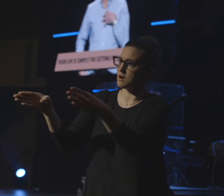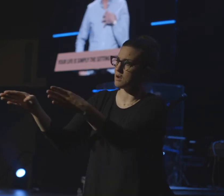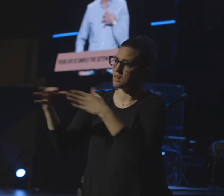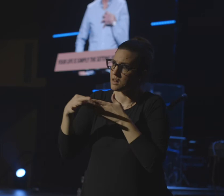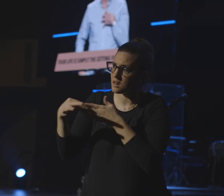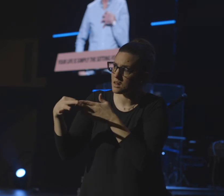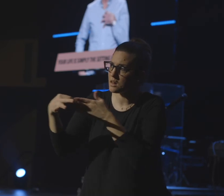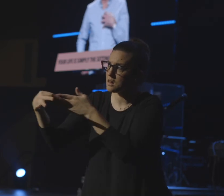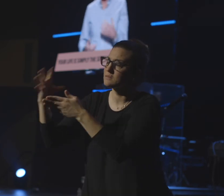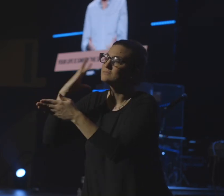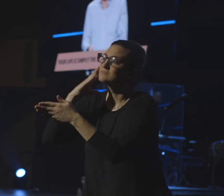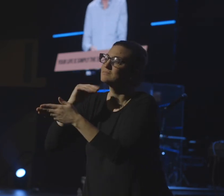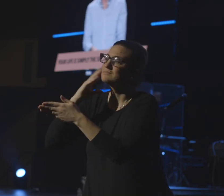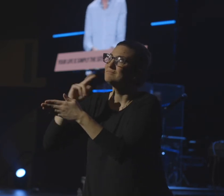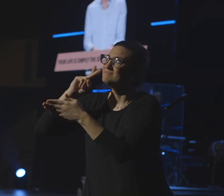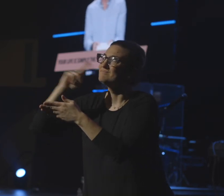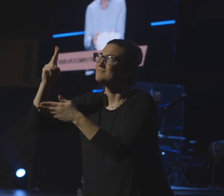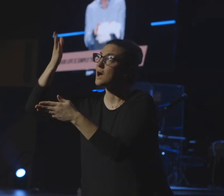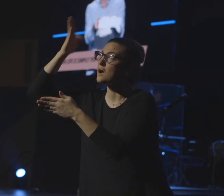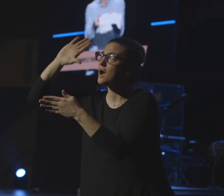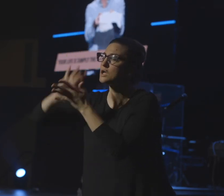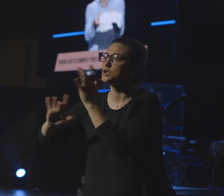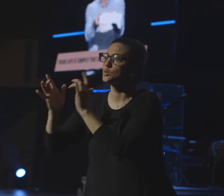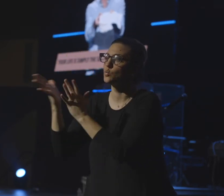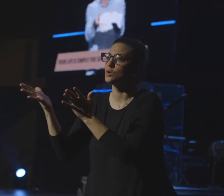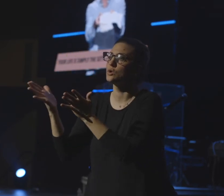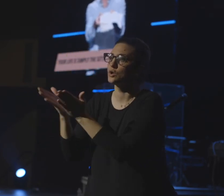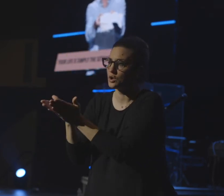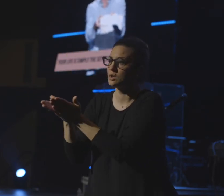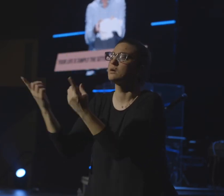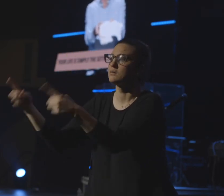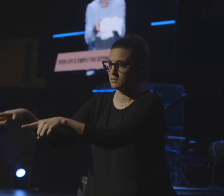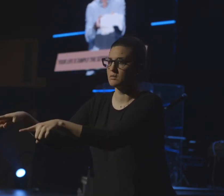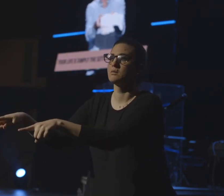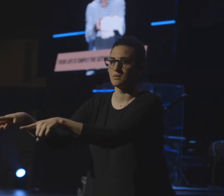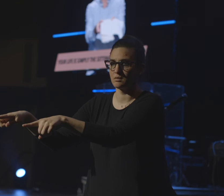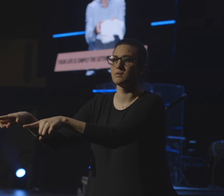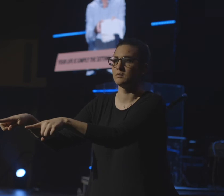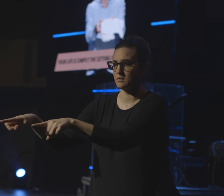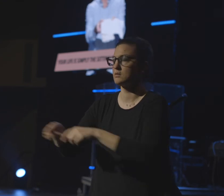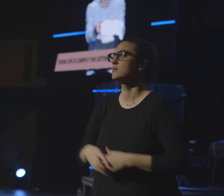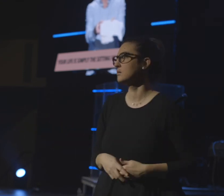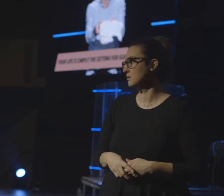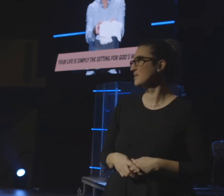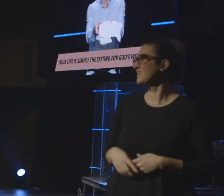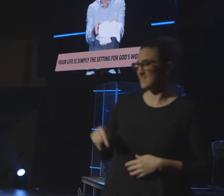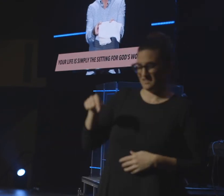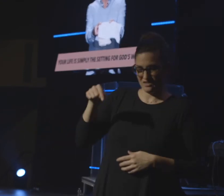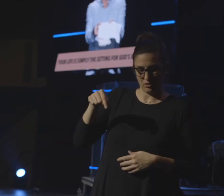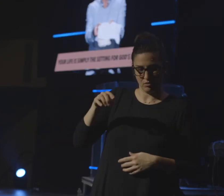life, these guys are examples to us. These things were written, is it Romans 15, as an example so that you know how to